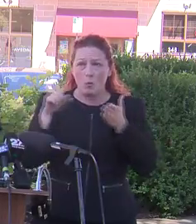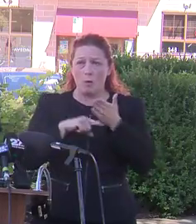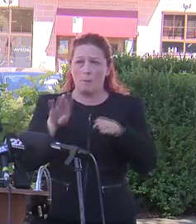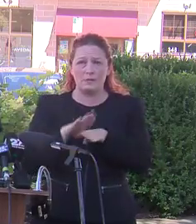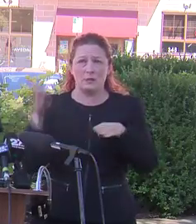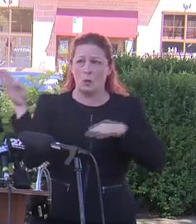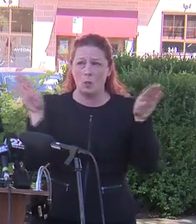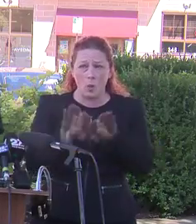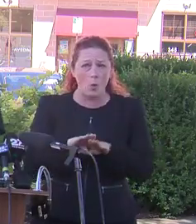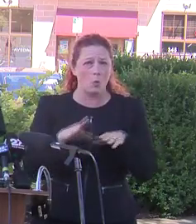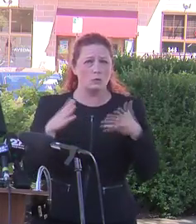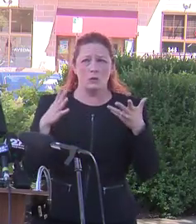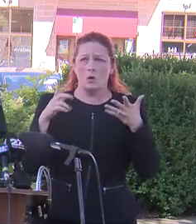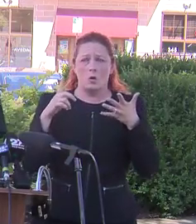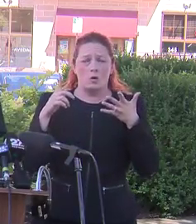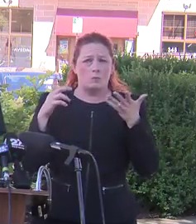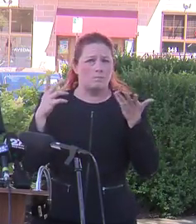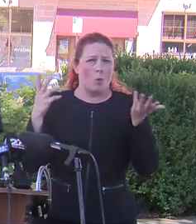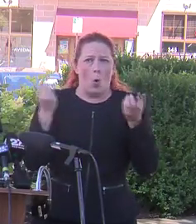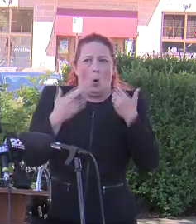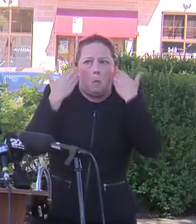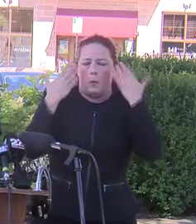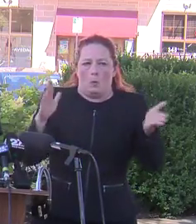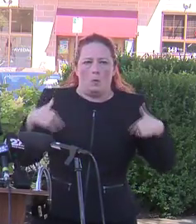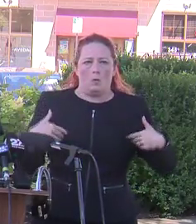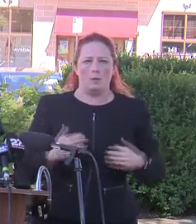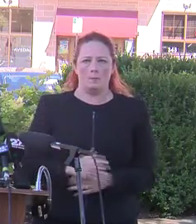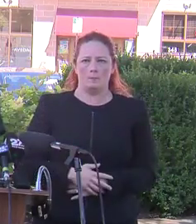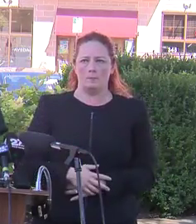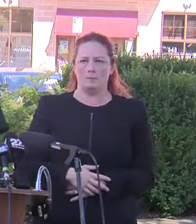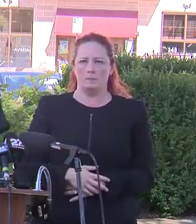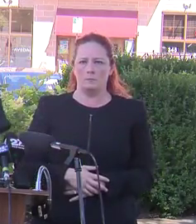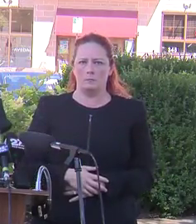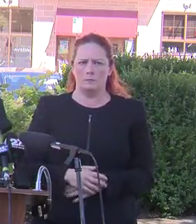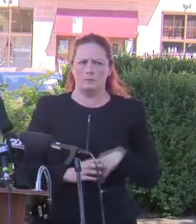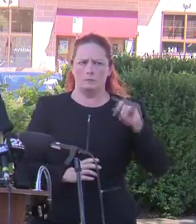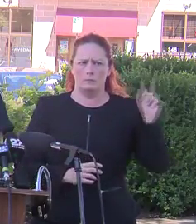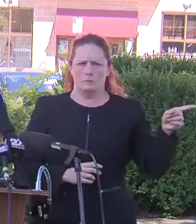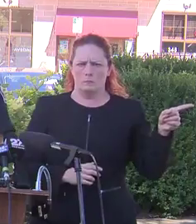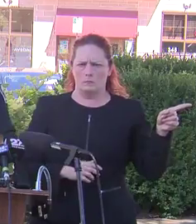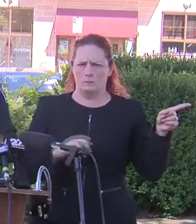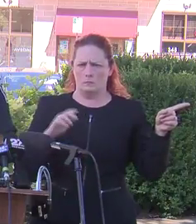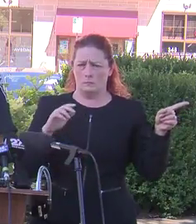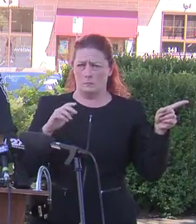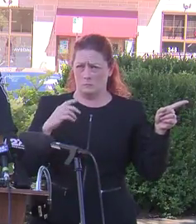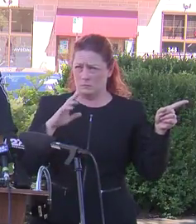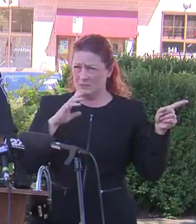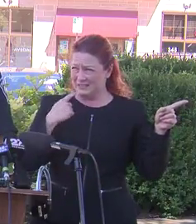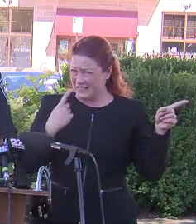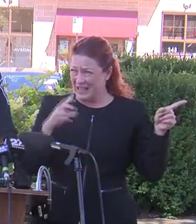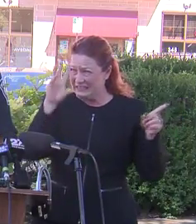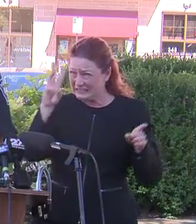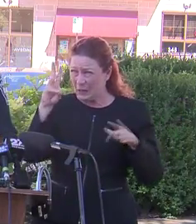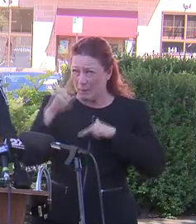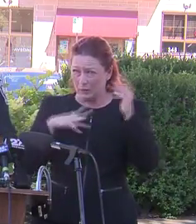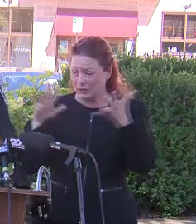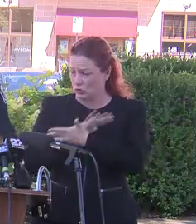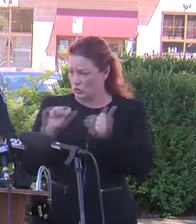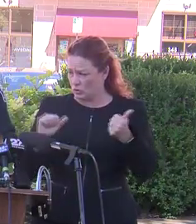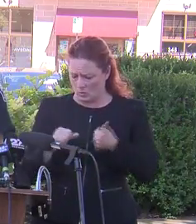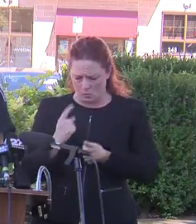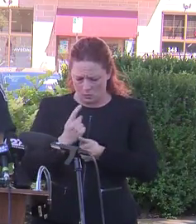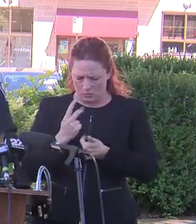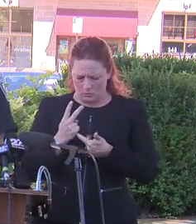business, if they're closed for business, or if it's unknown. Okay, all right? That's six buildings destroyed, is that right? 1, 2,